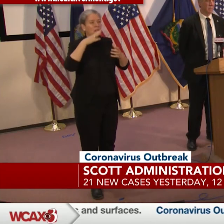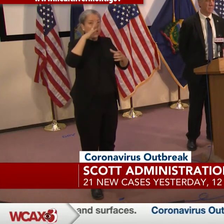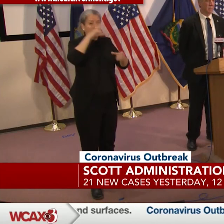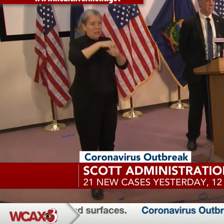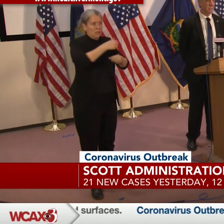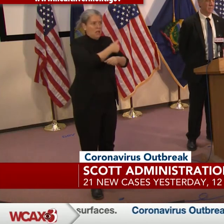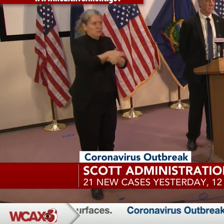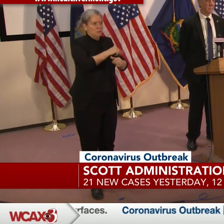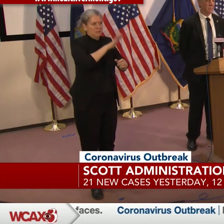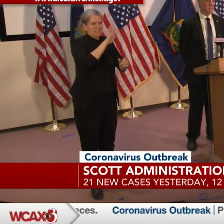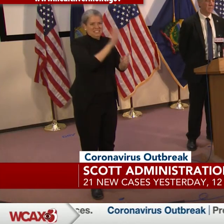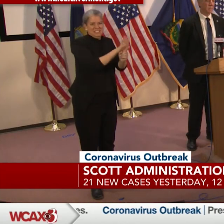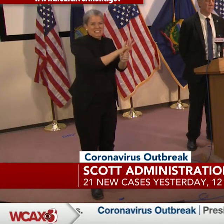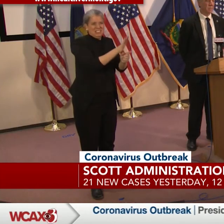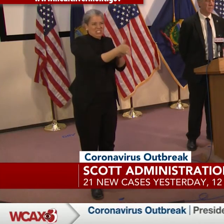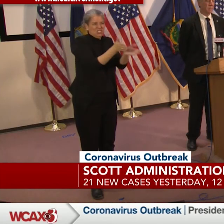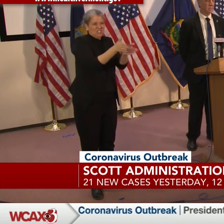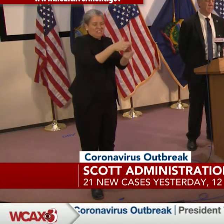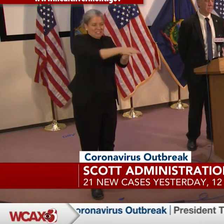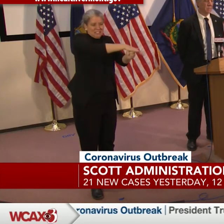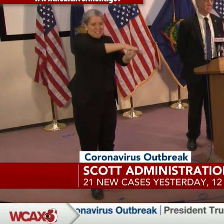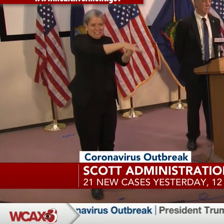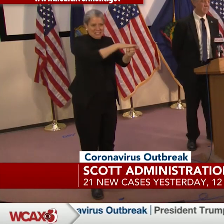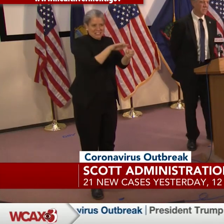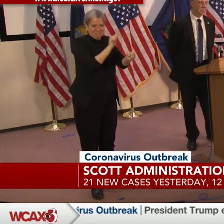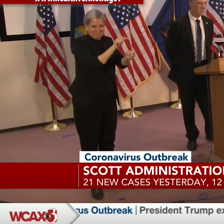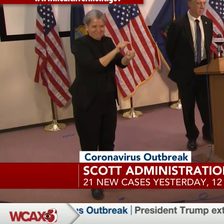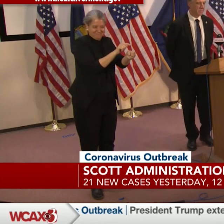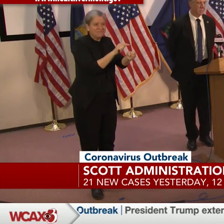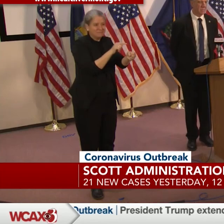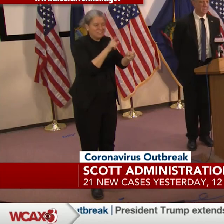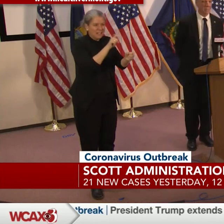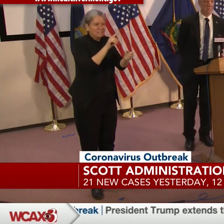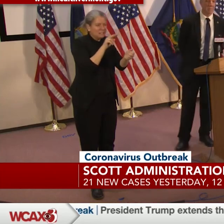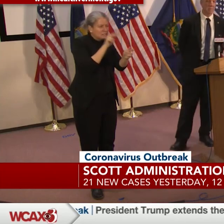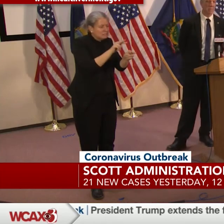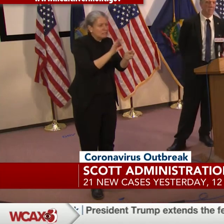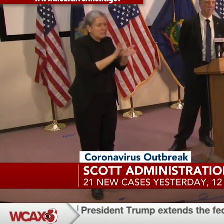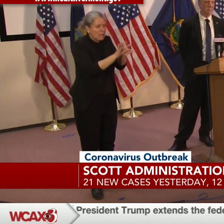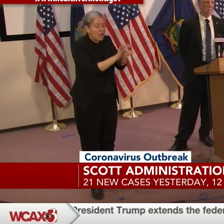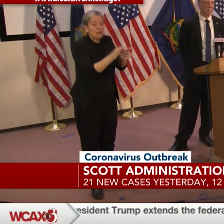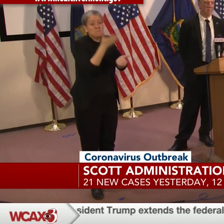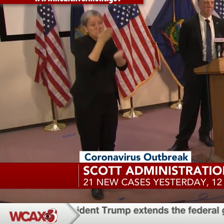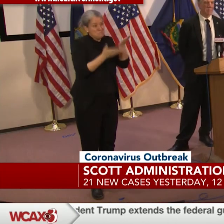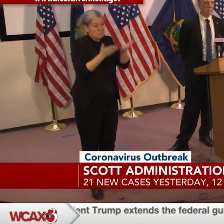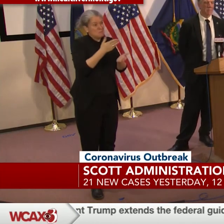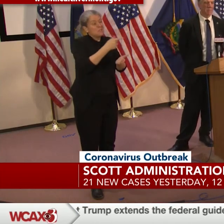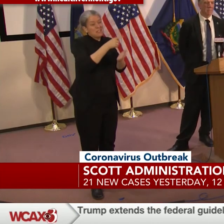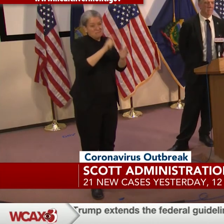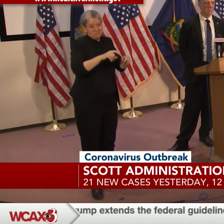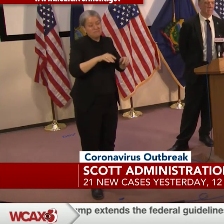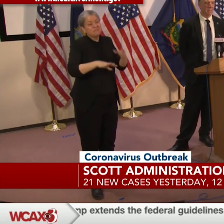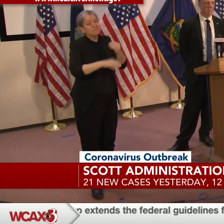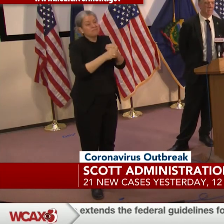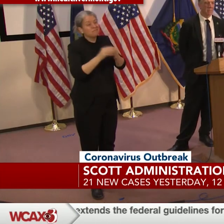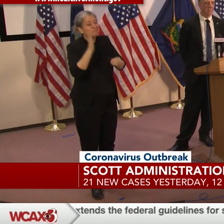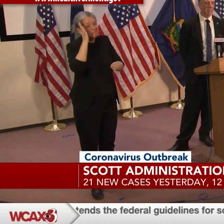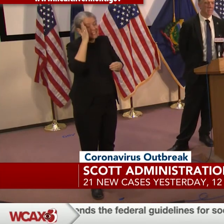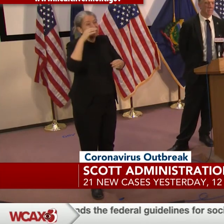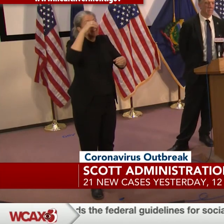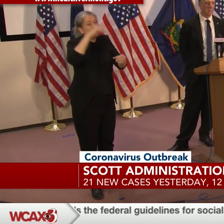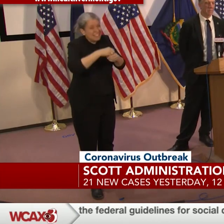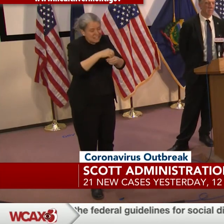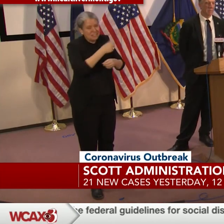hospital's health service area. And this might include that they have to do additional beds within the